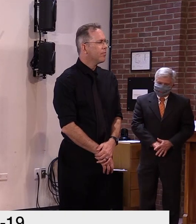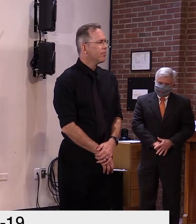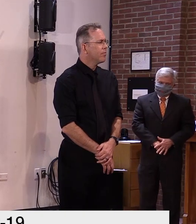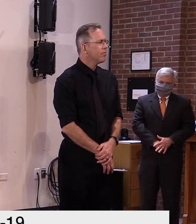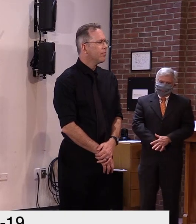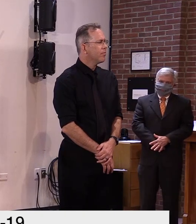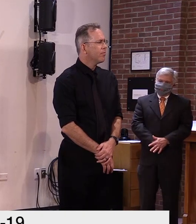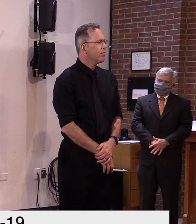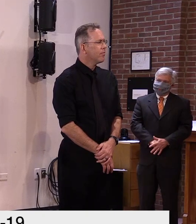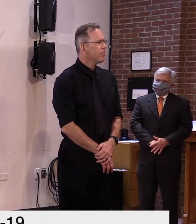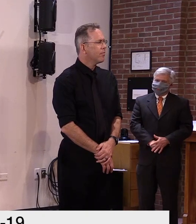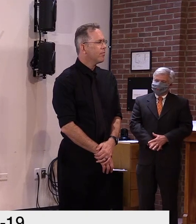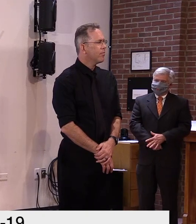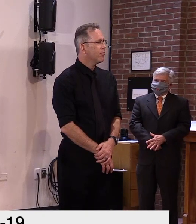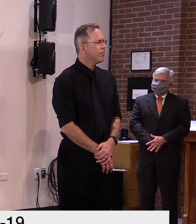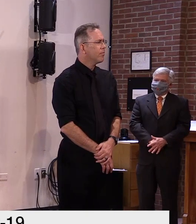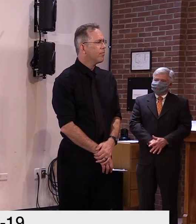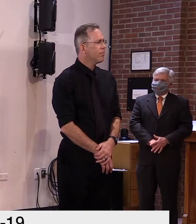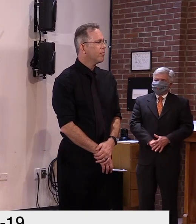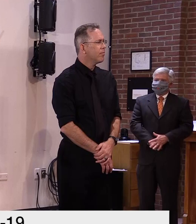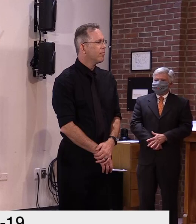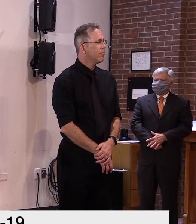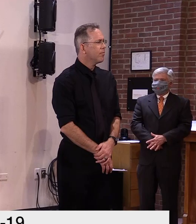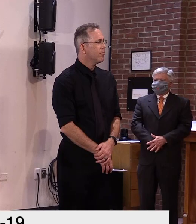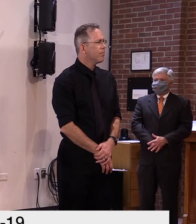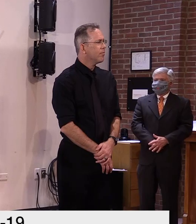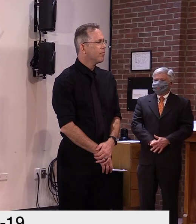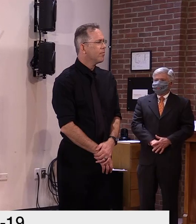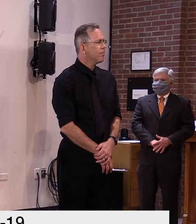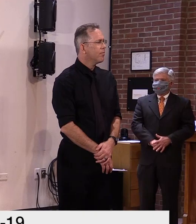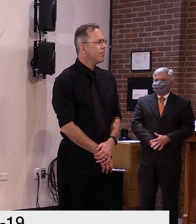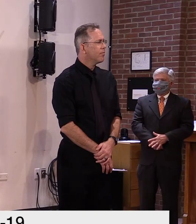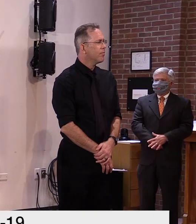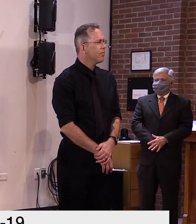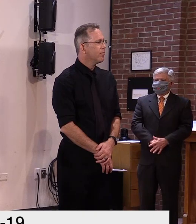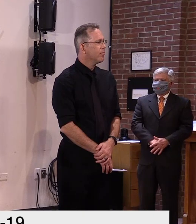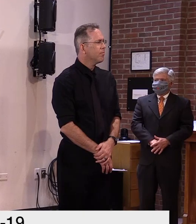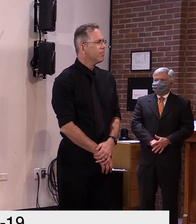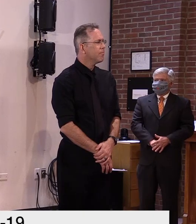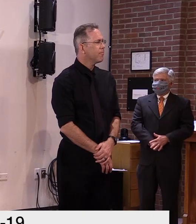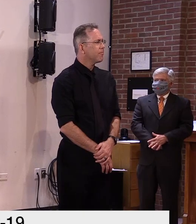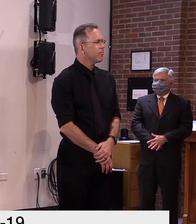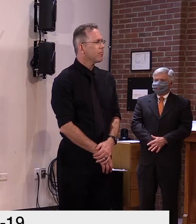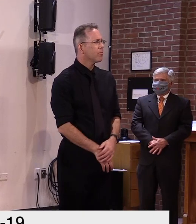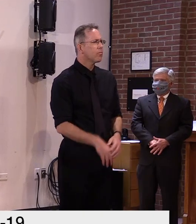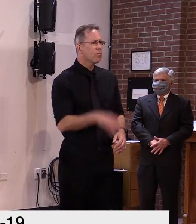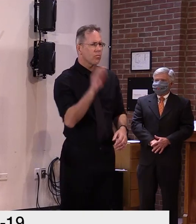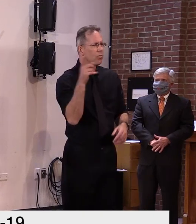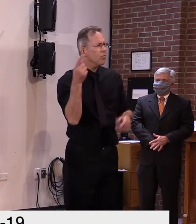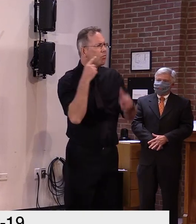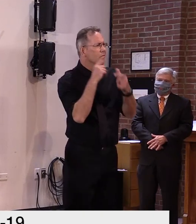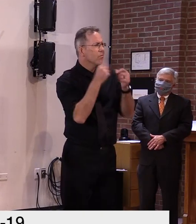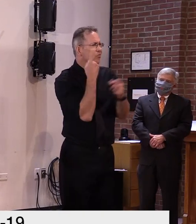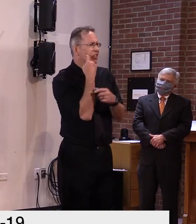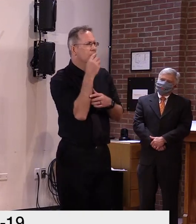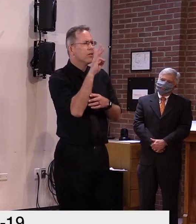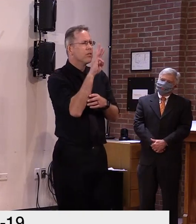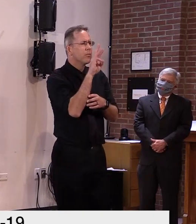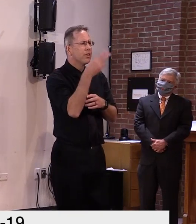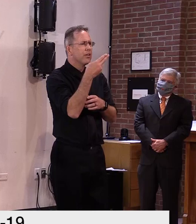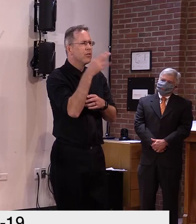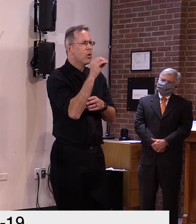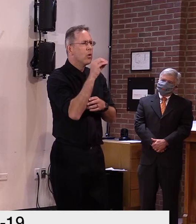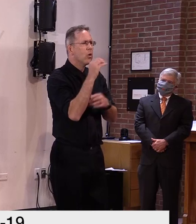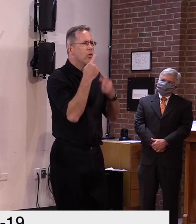Have you thought about this? Will this affect the way we do anything here? I'm going to refer that one to the to Dr. Levine as well.